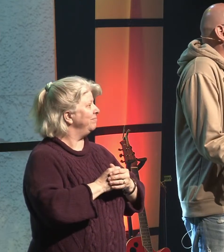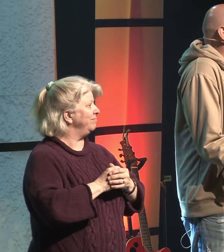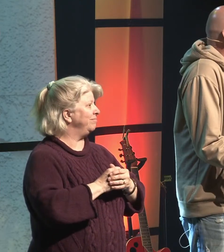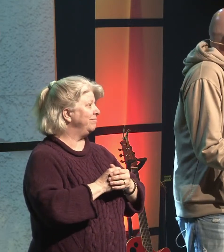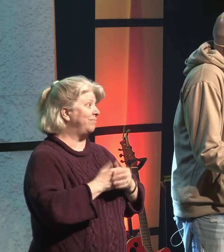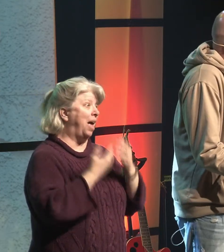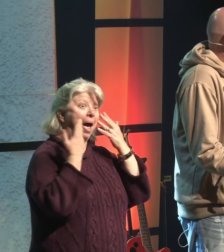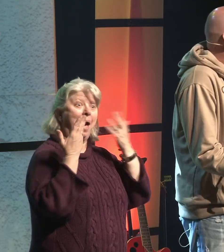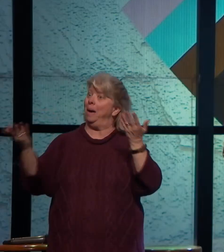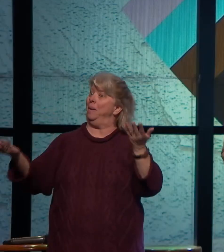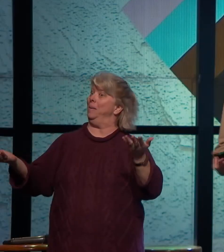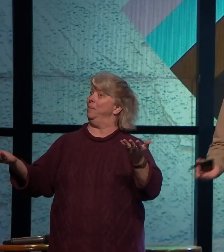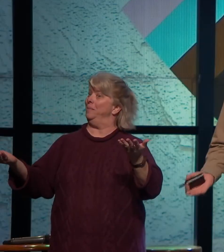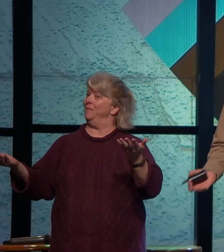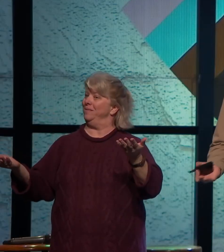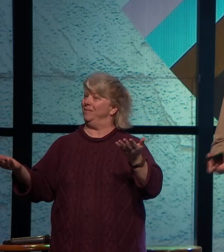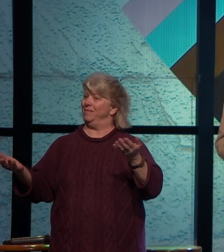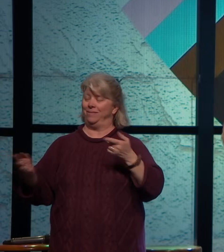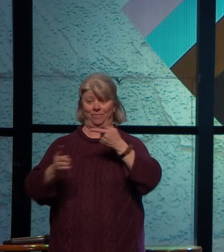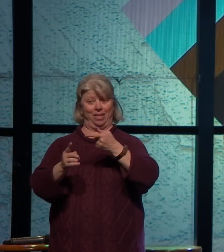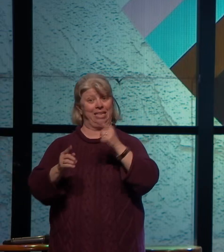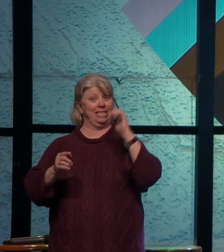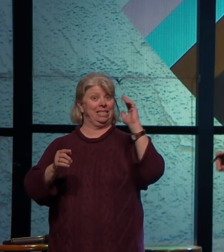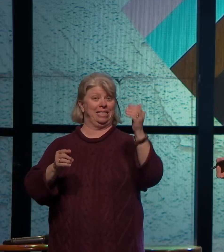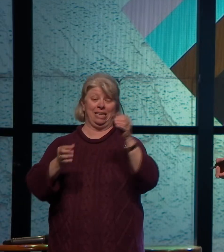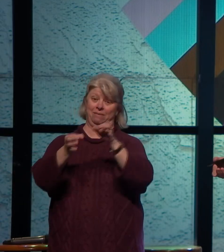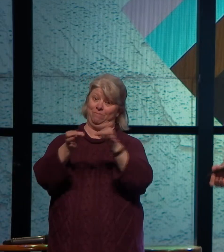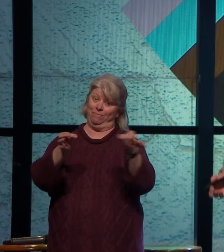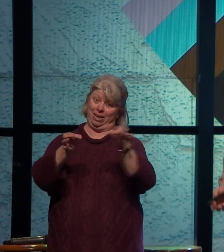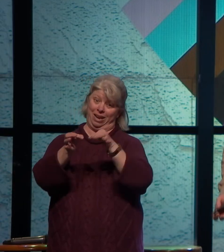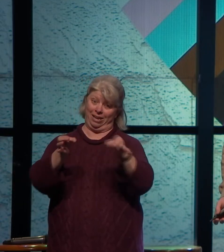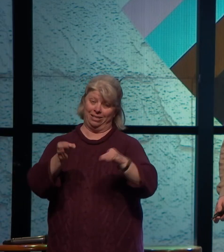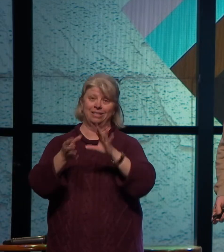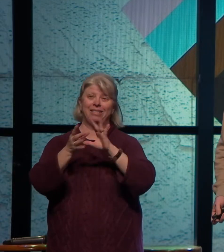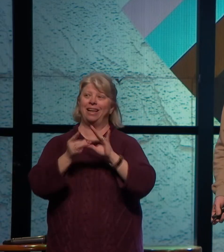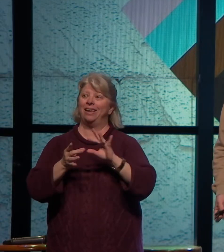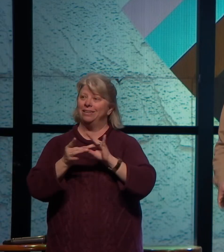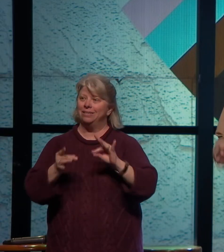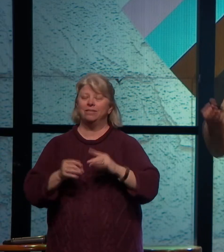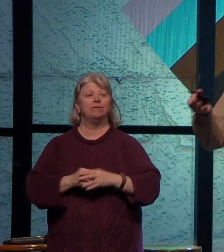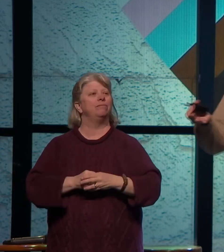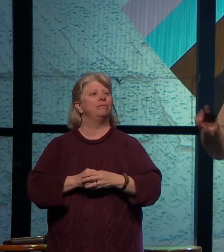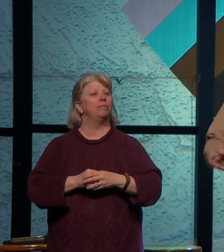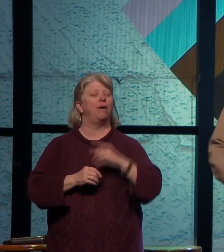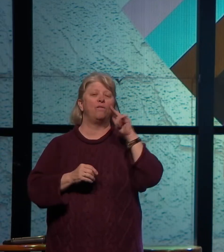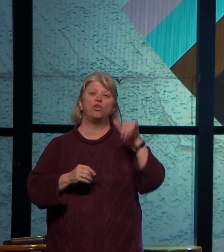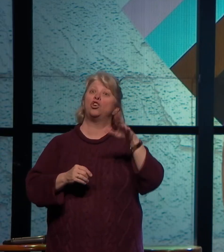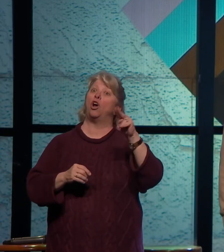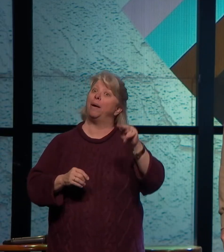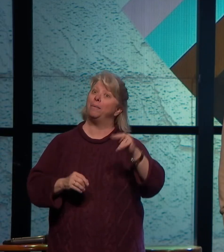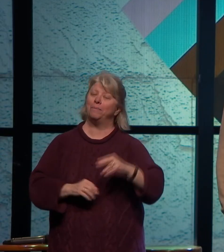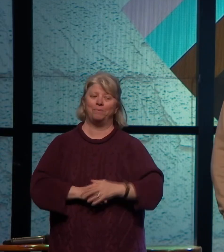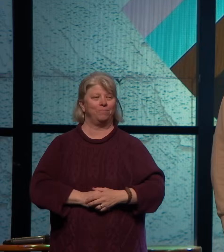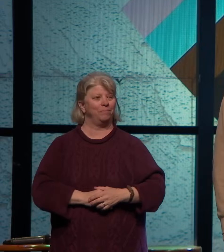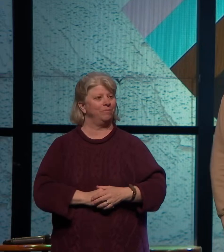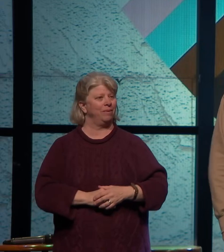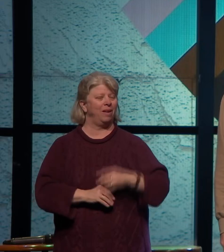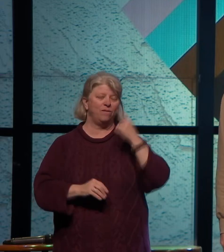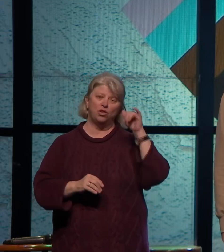I don't know. That's just what it seems the text says. At least for John,